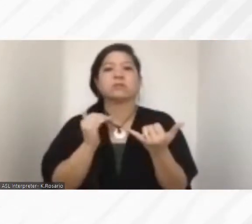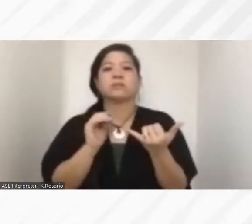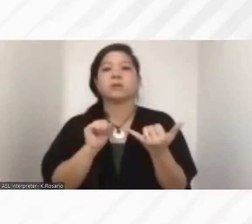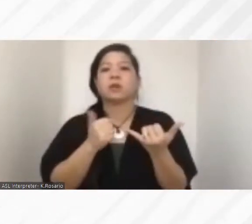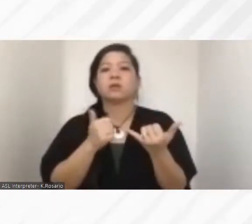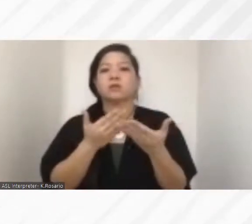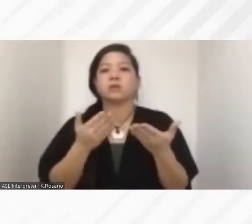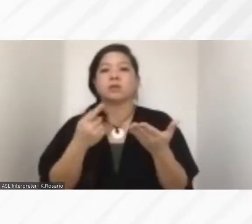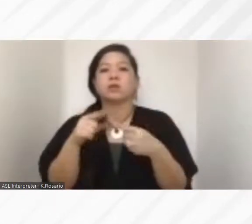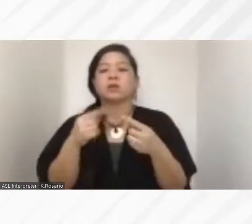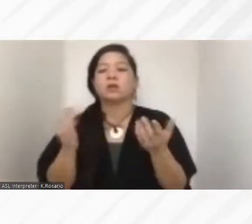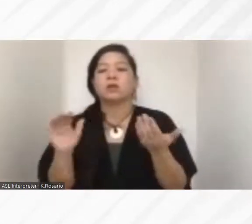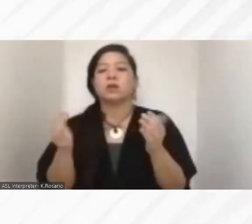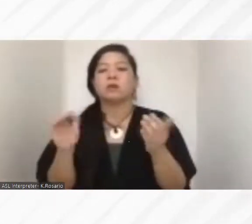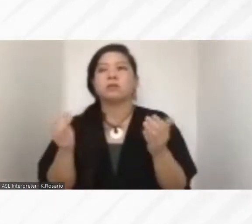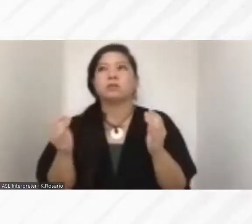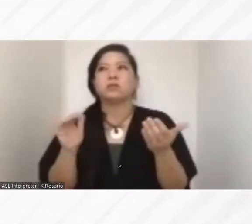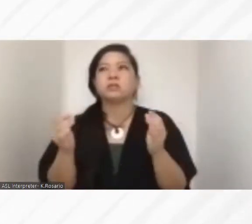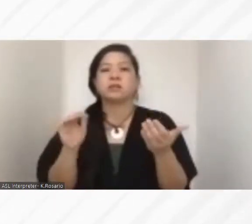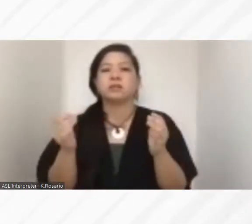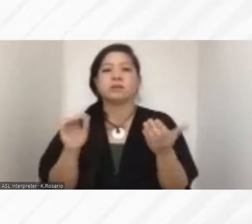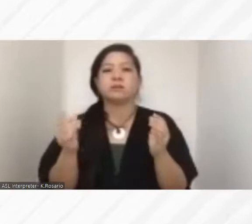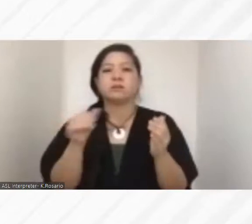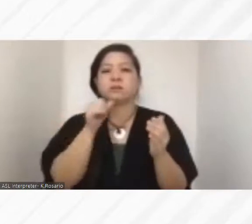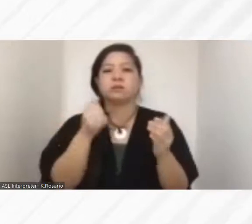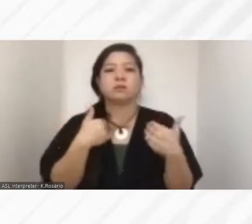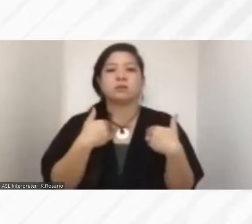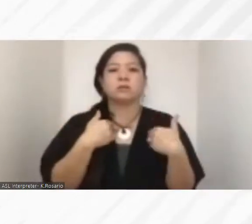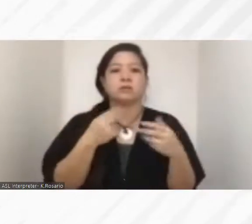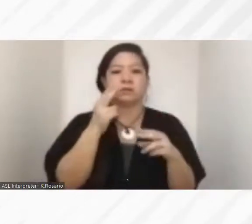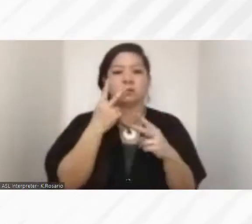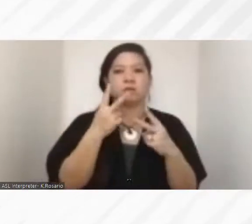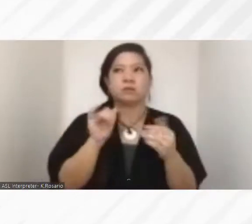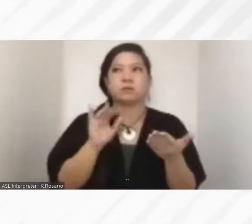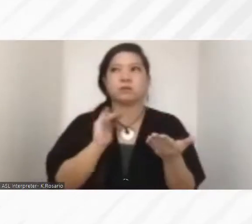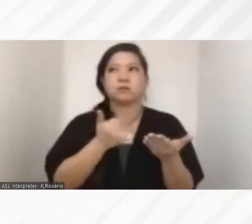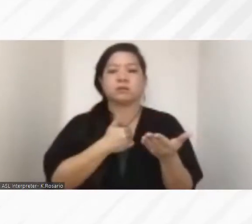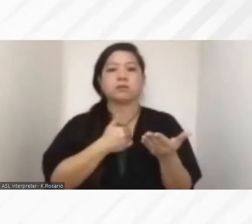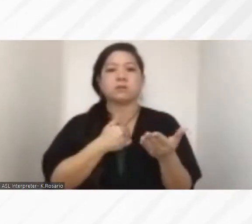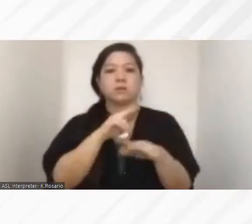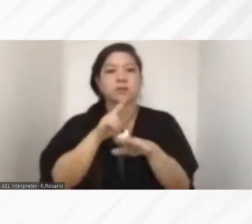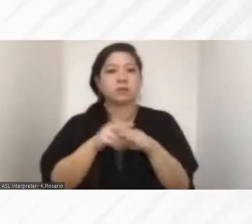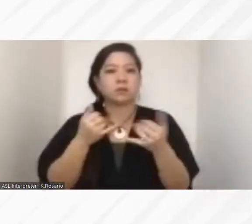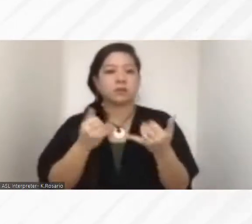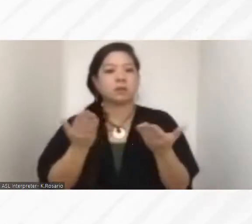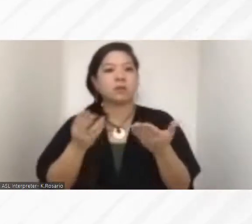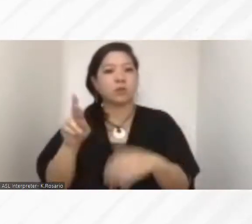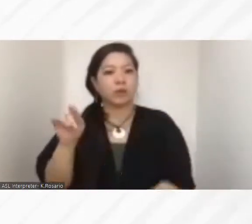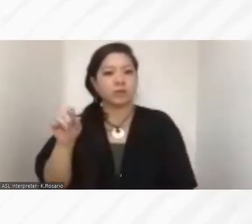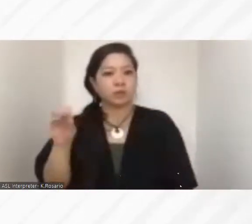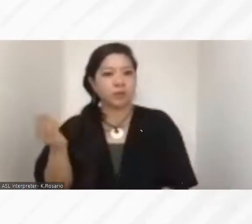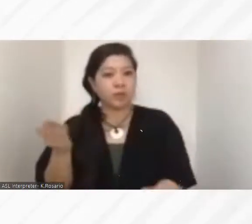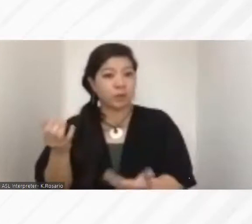jurisdictions, when you compare them to it per capita, you can see that our ratio here on Guam is